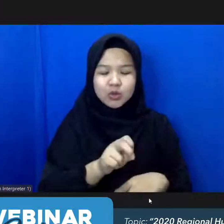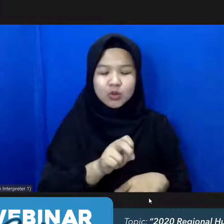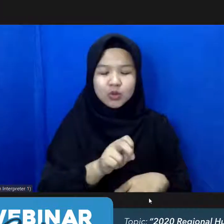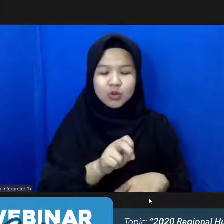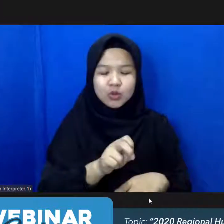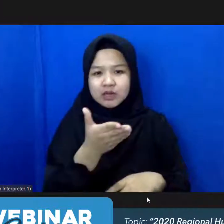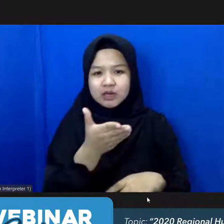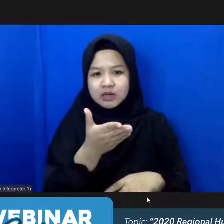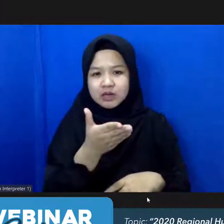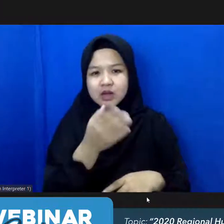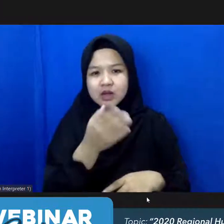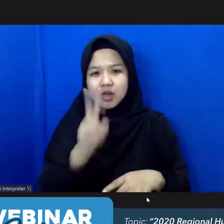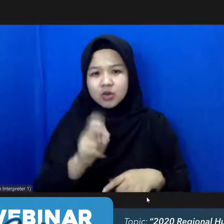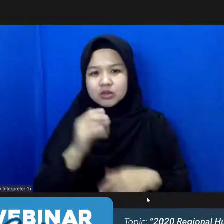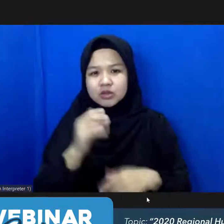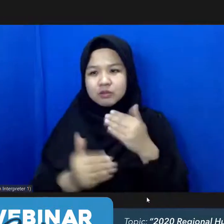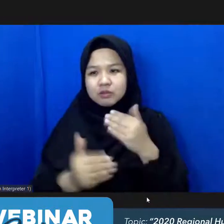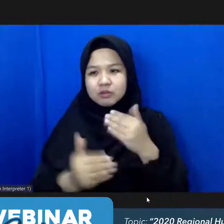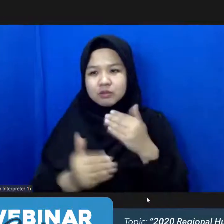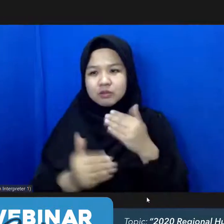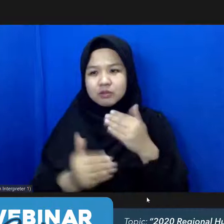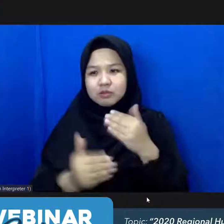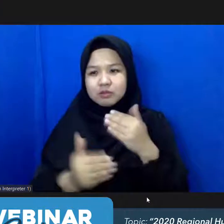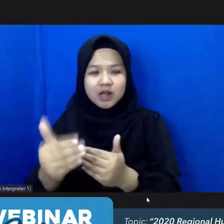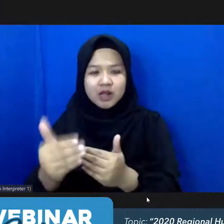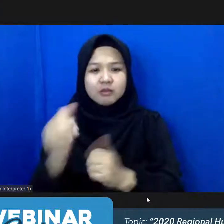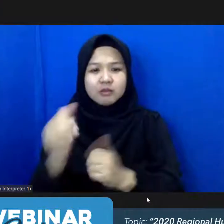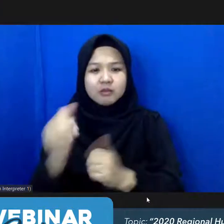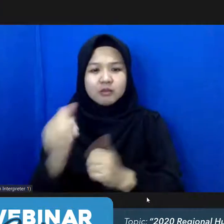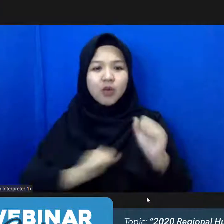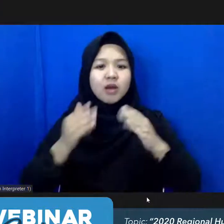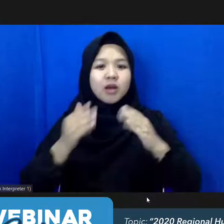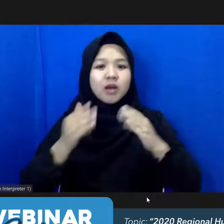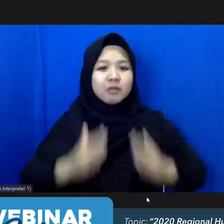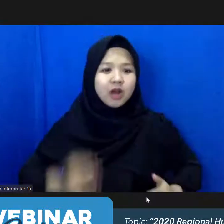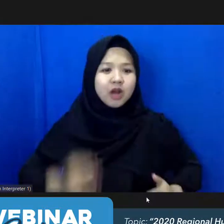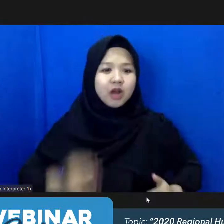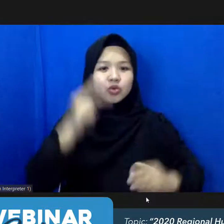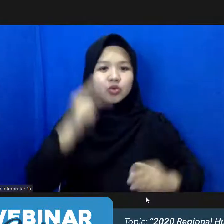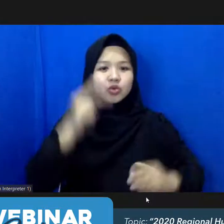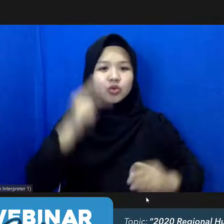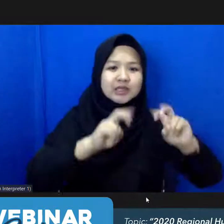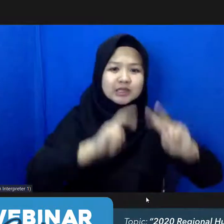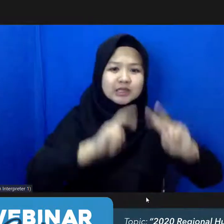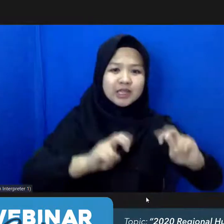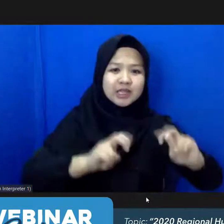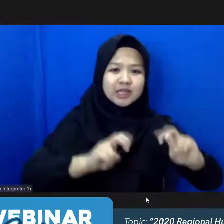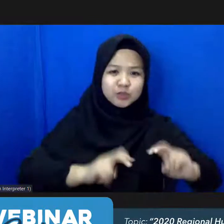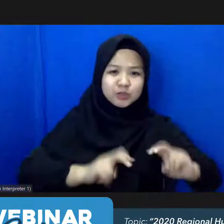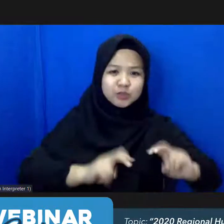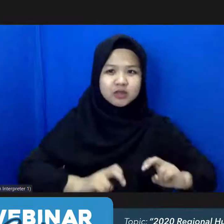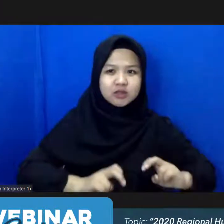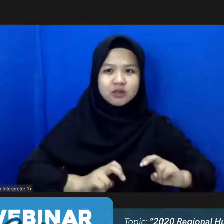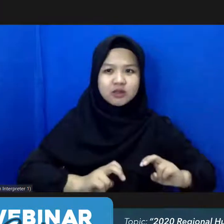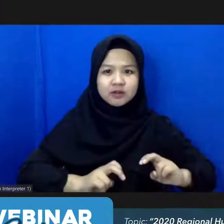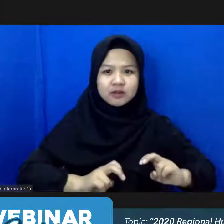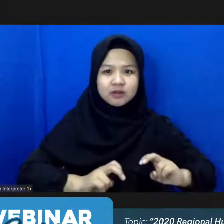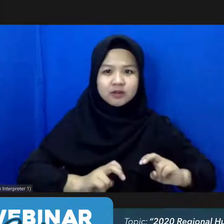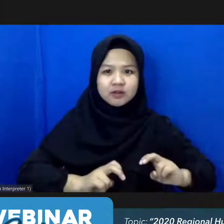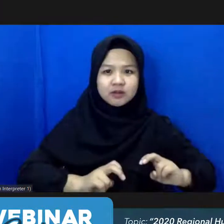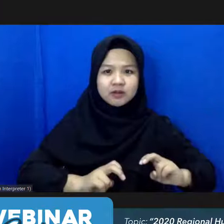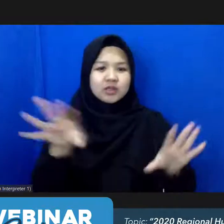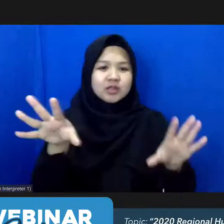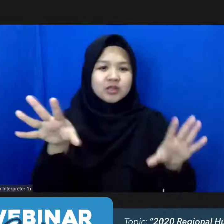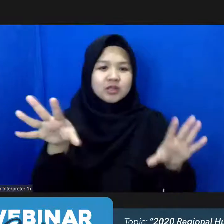all continue to do their role in assessment. um, they should be part of the